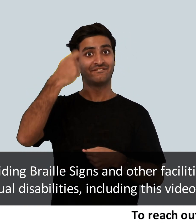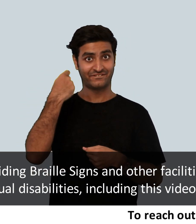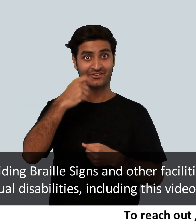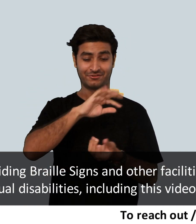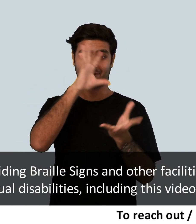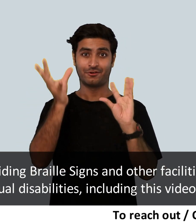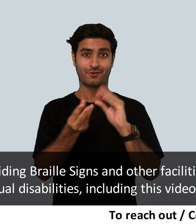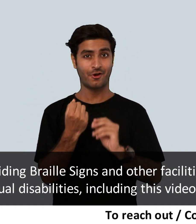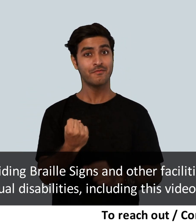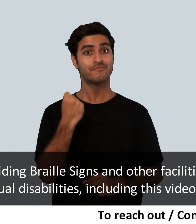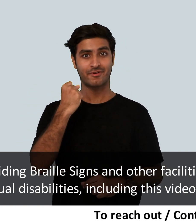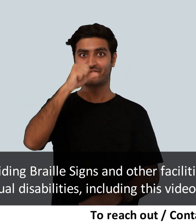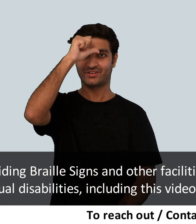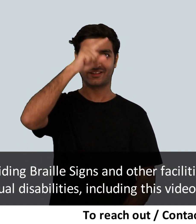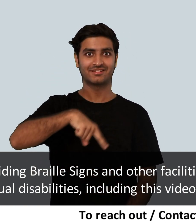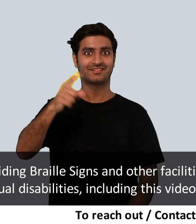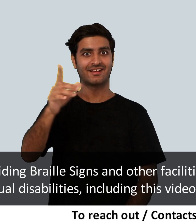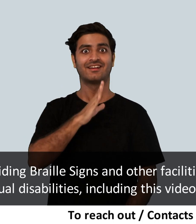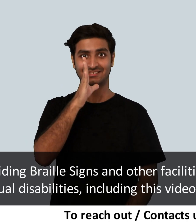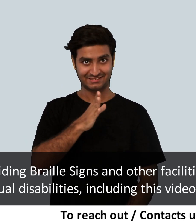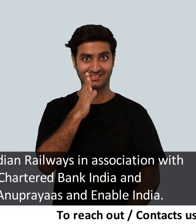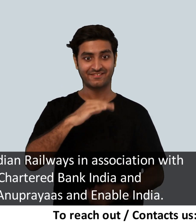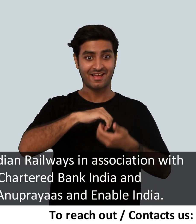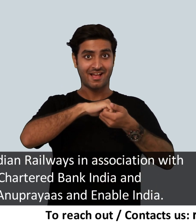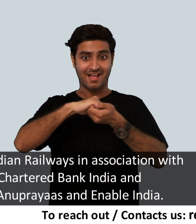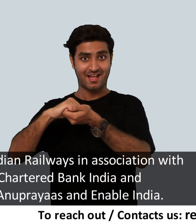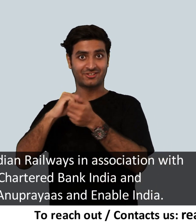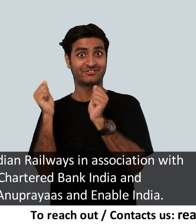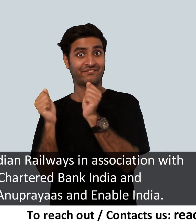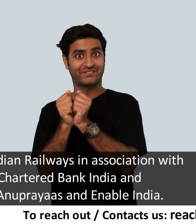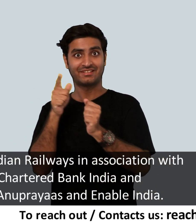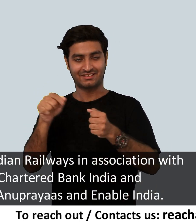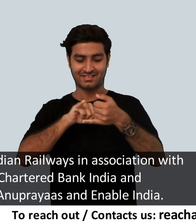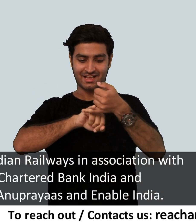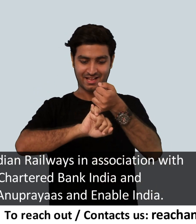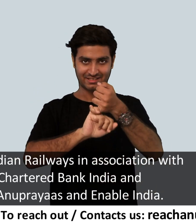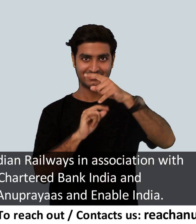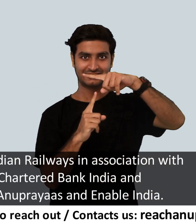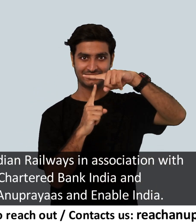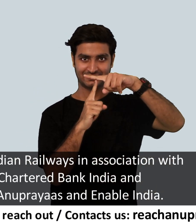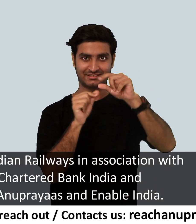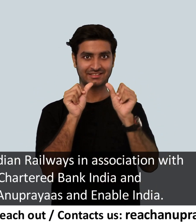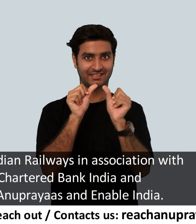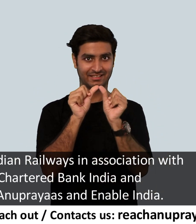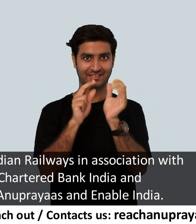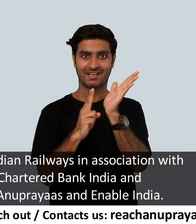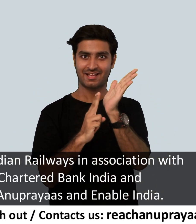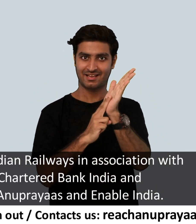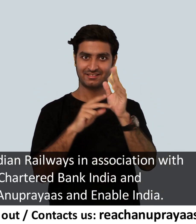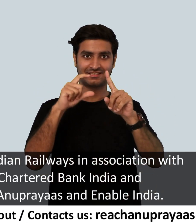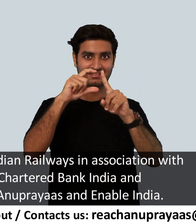visual disabilities, including this video, is driven by Indian Railways in association with